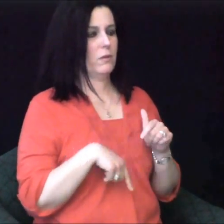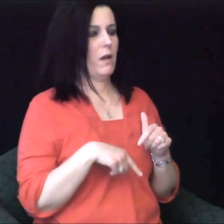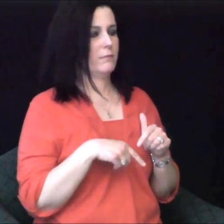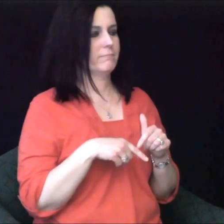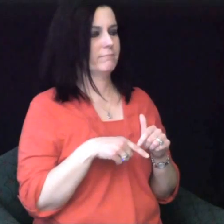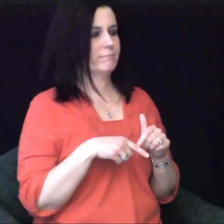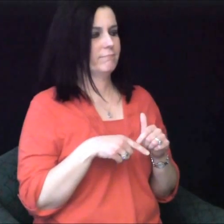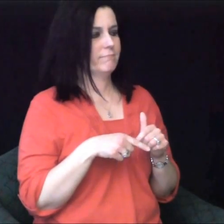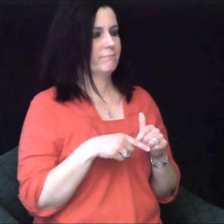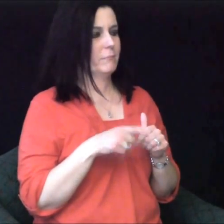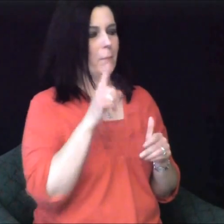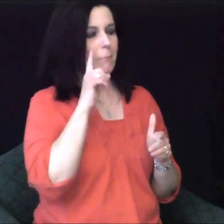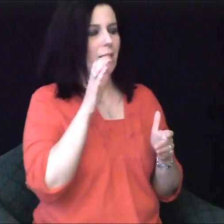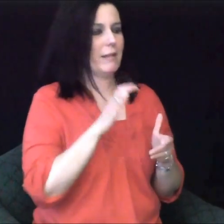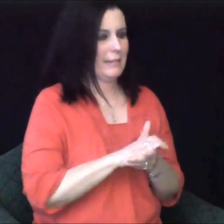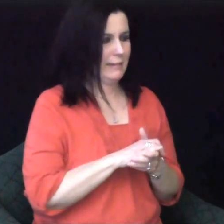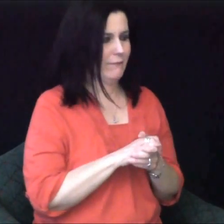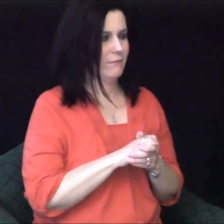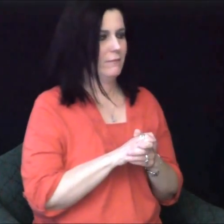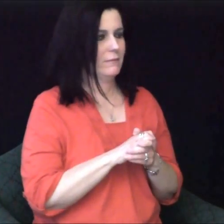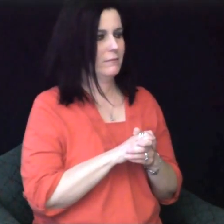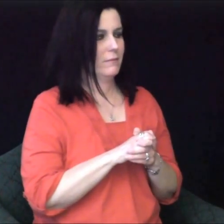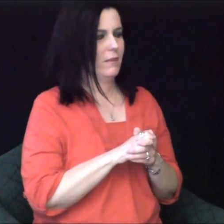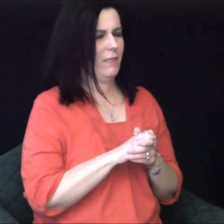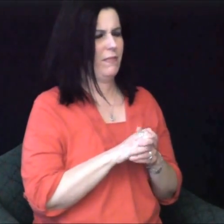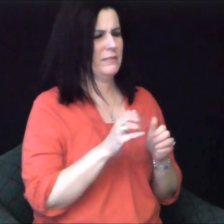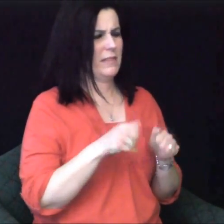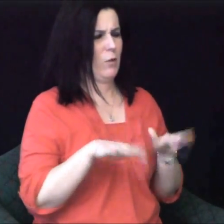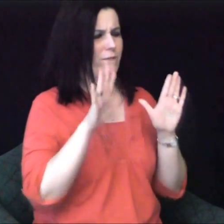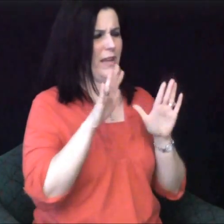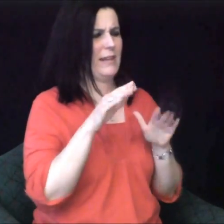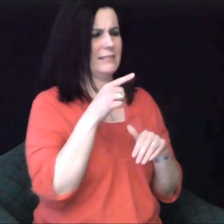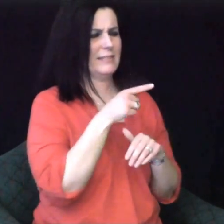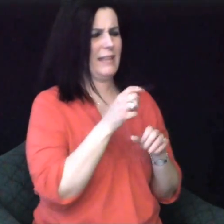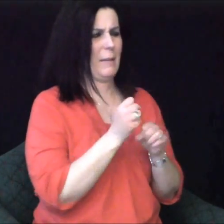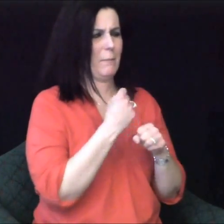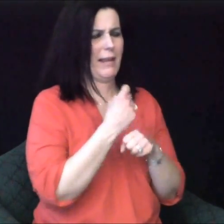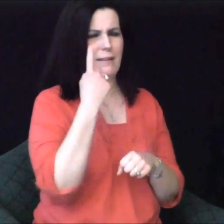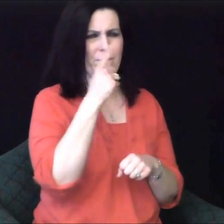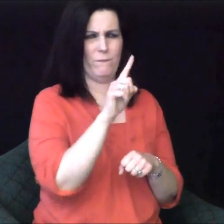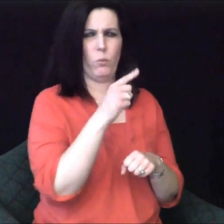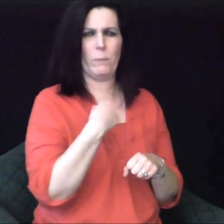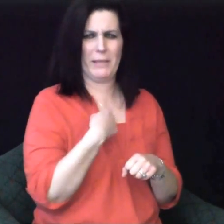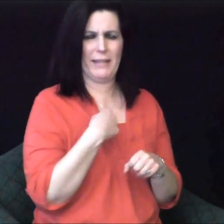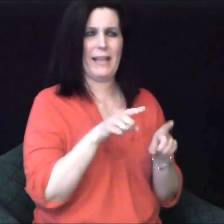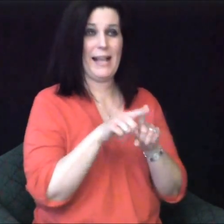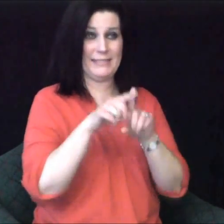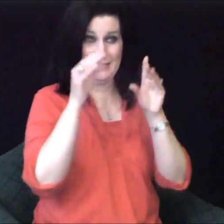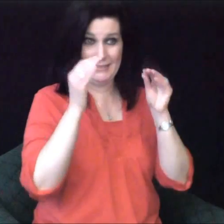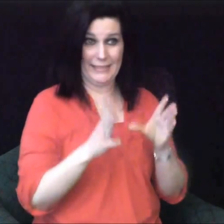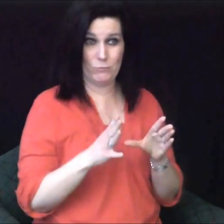I just could not believe the sacrifice that he made for me as a